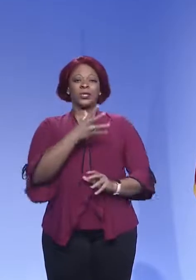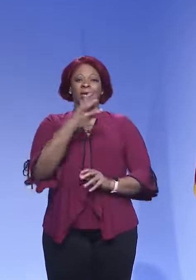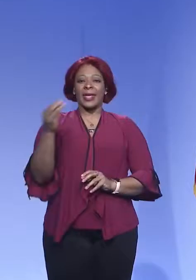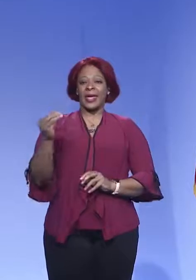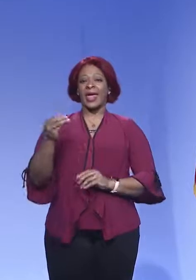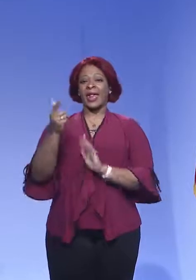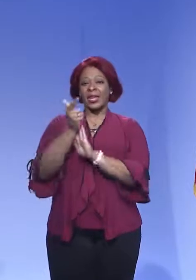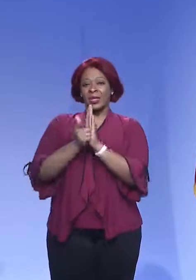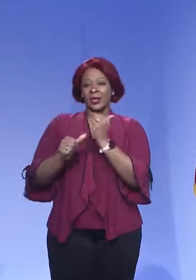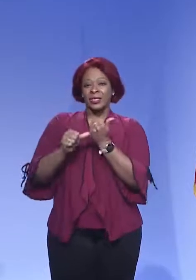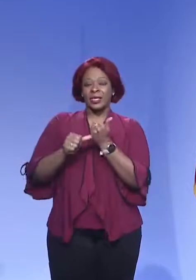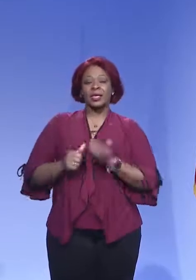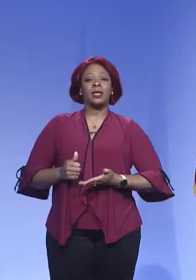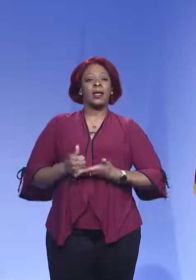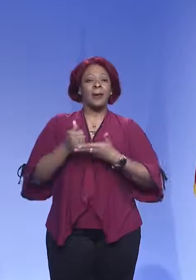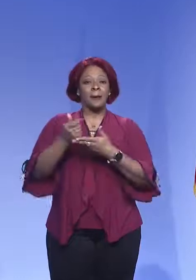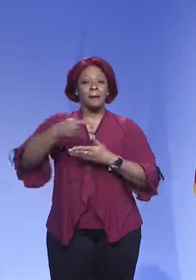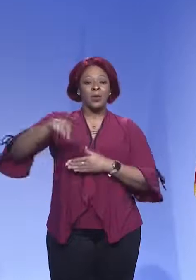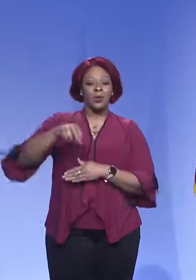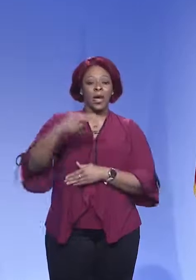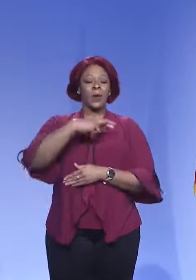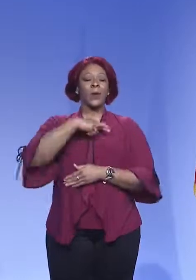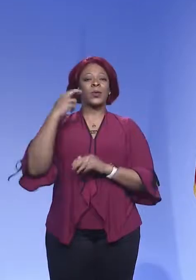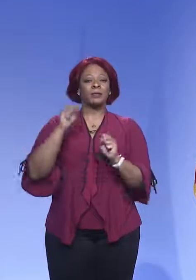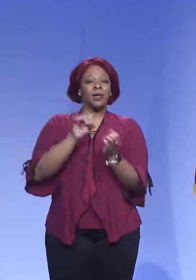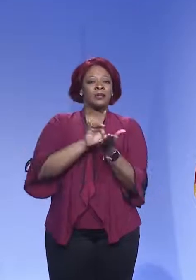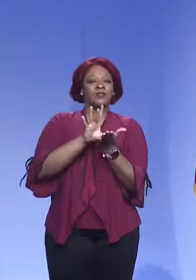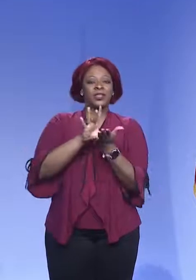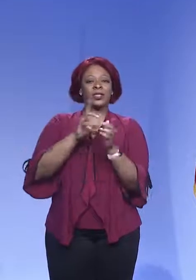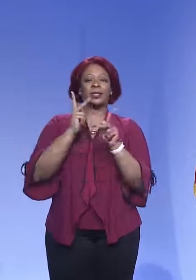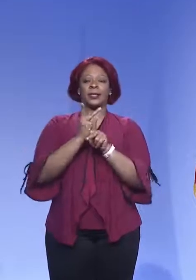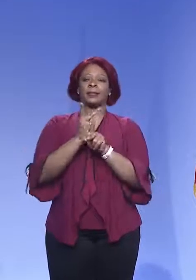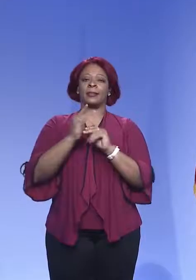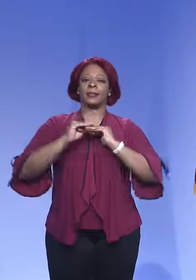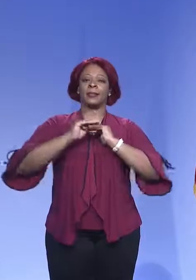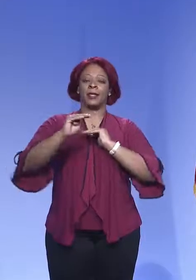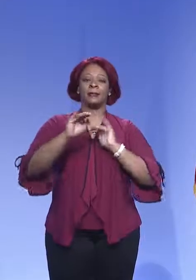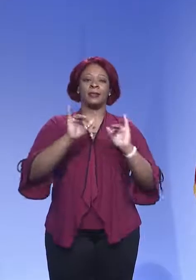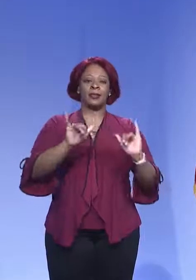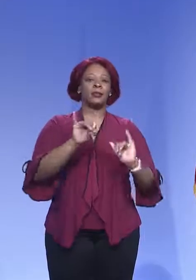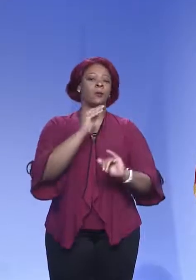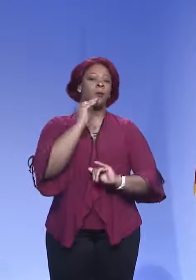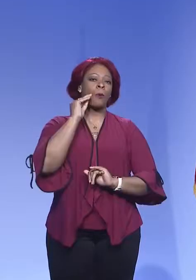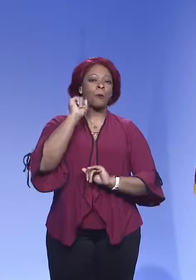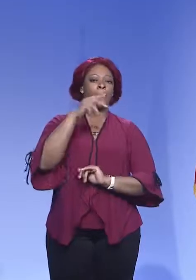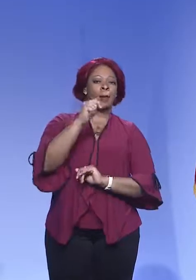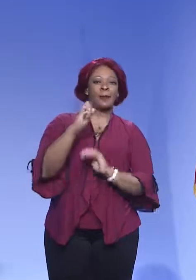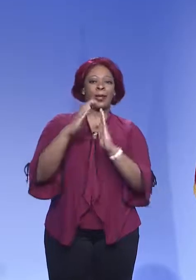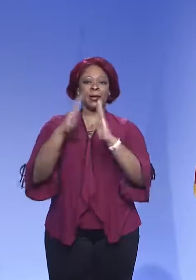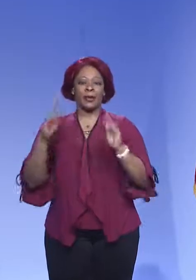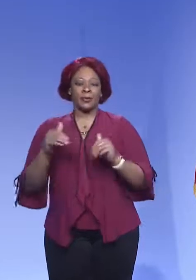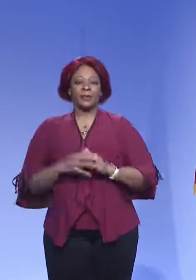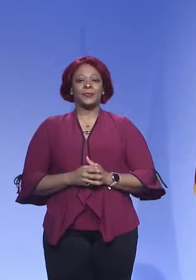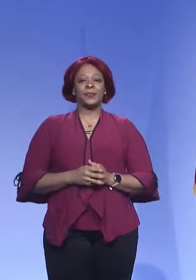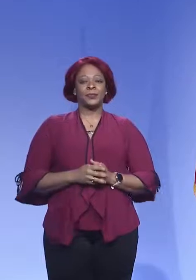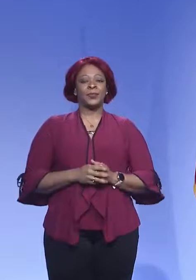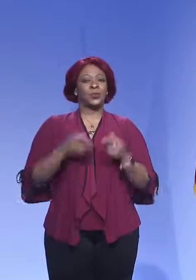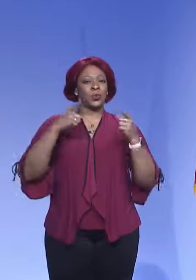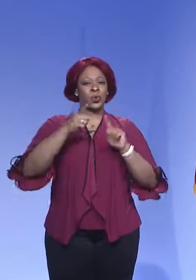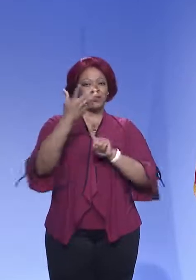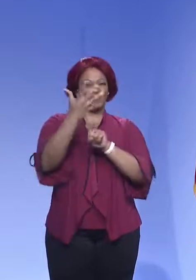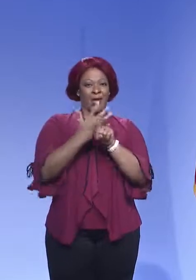keep families most at risk of eviction stable in their rental homes and apartments. Over a 5-month